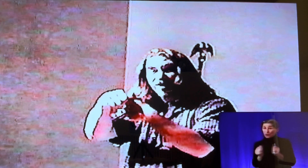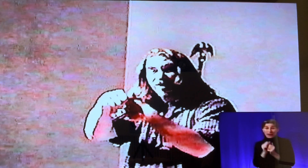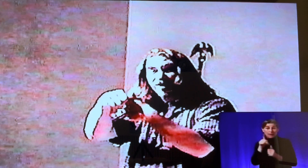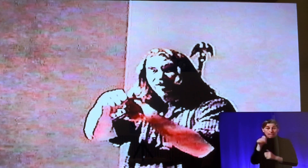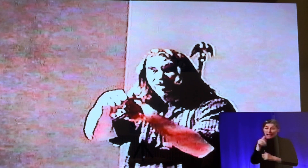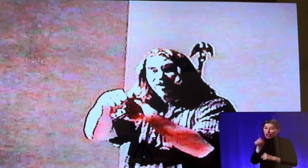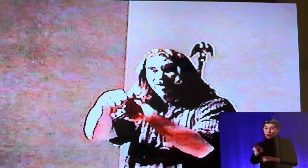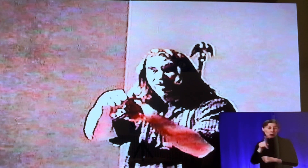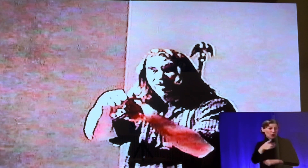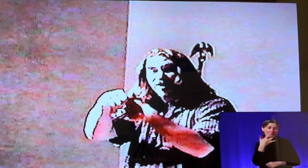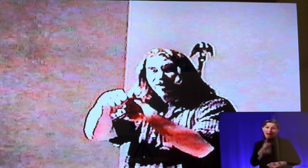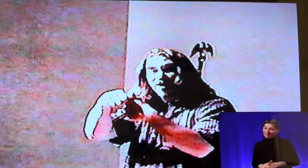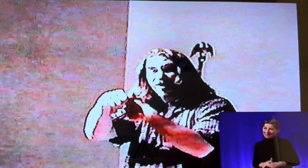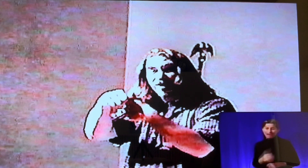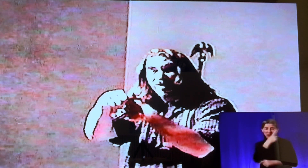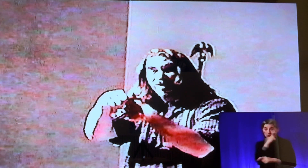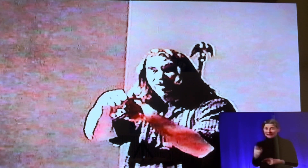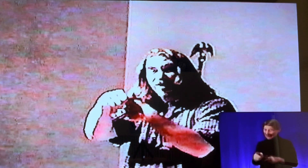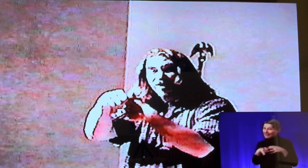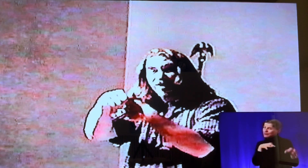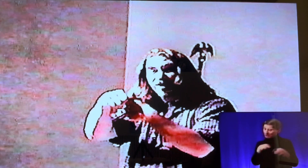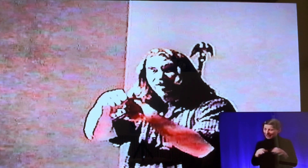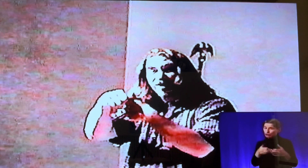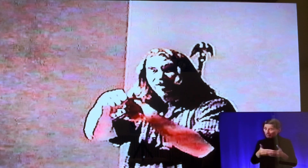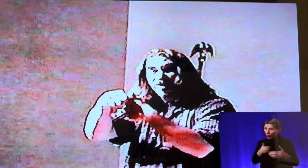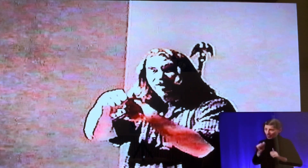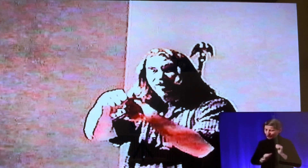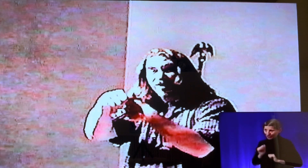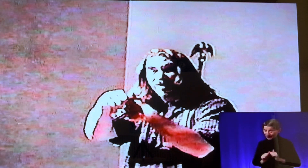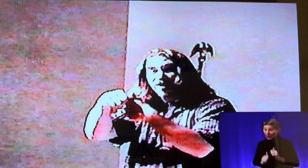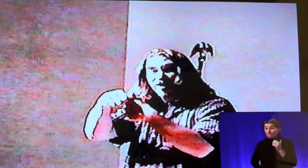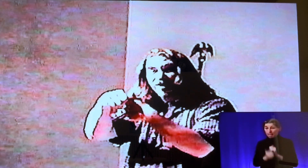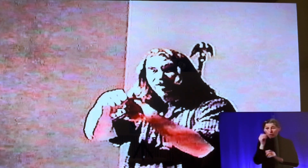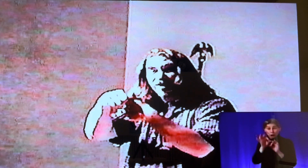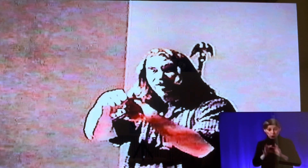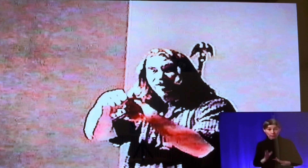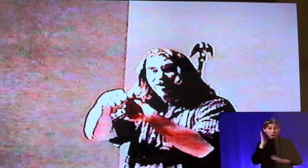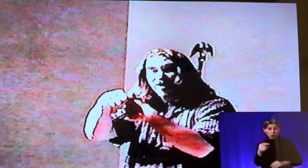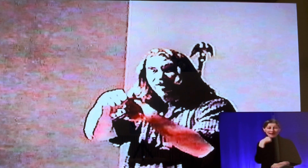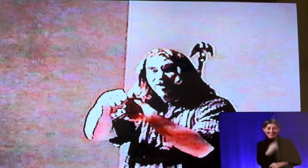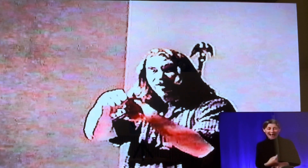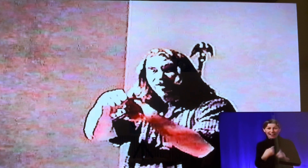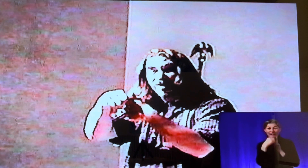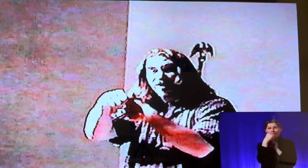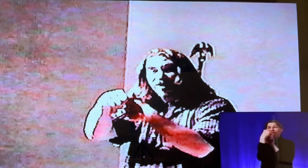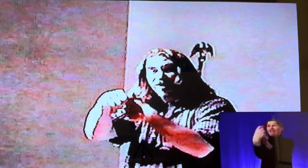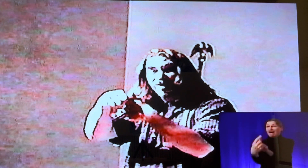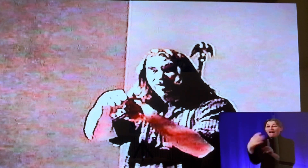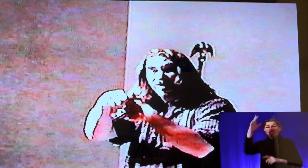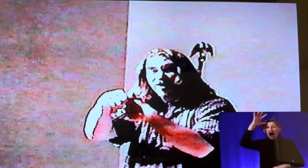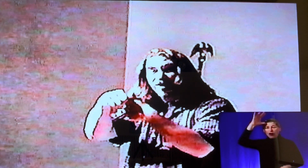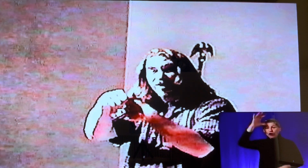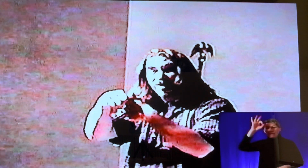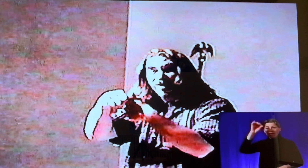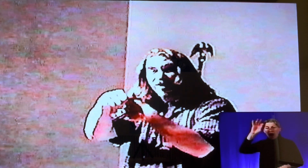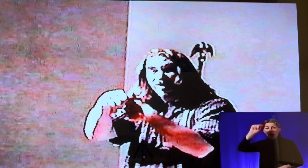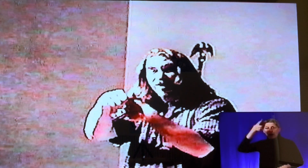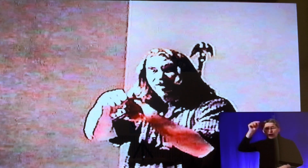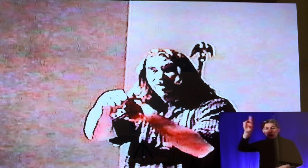tells you about this. Most interpreters right there would say father. But if you say father at that point, you just ruined the whole